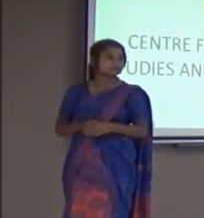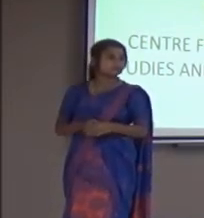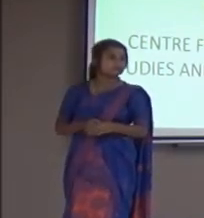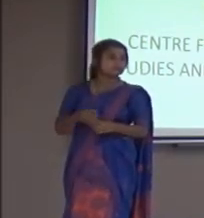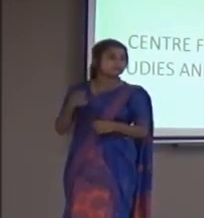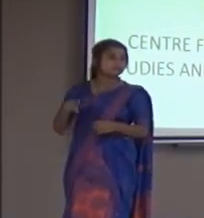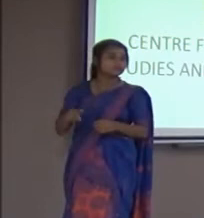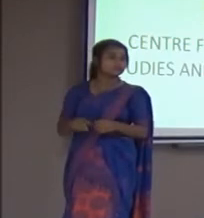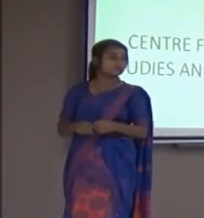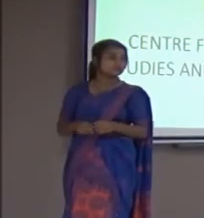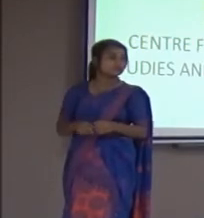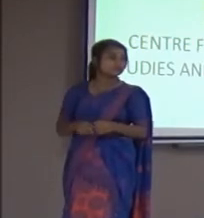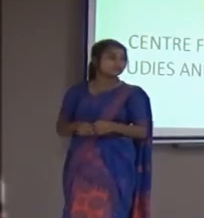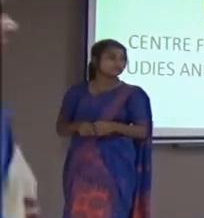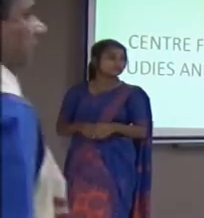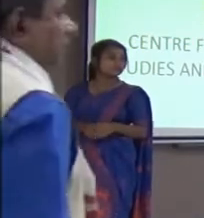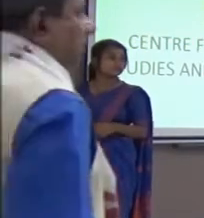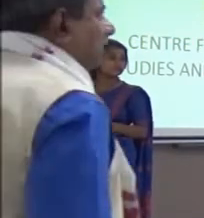center.